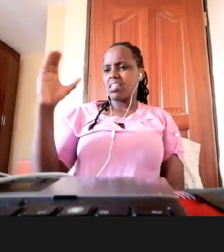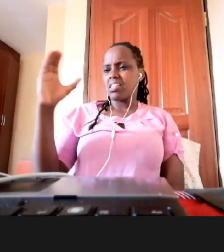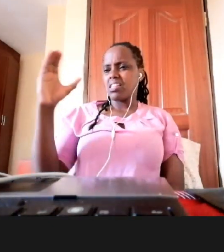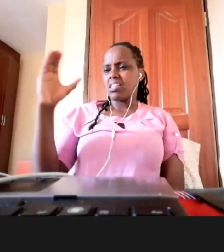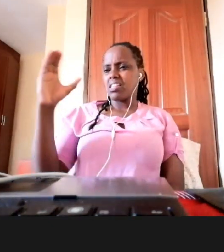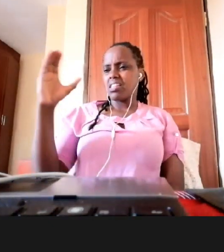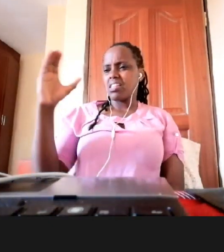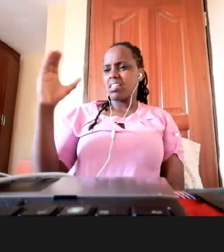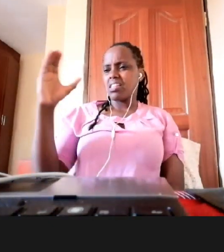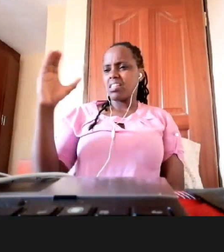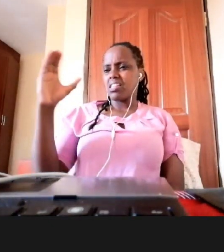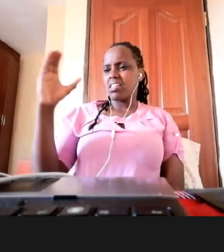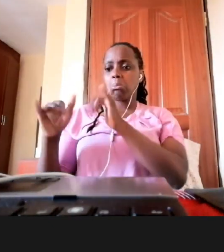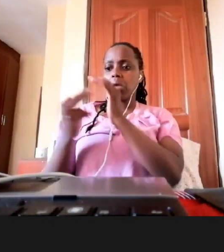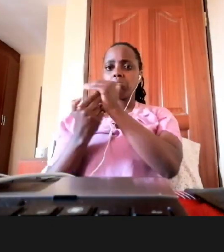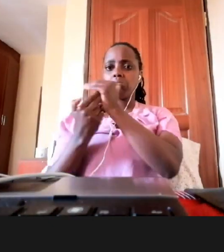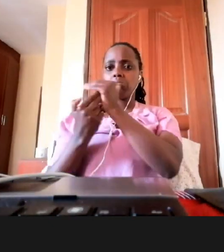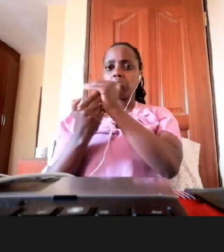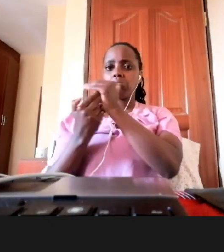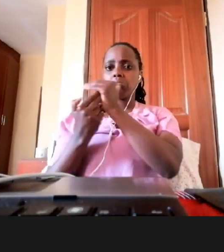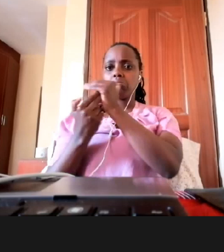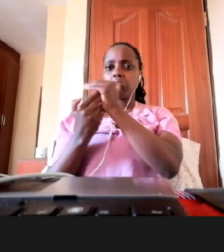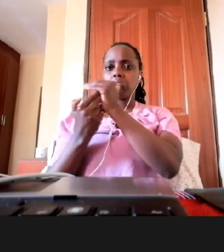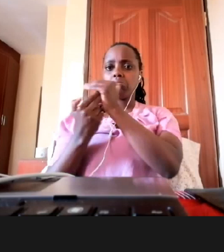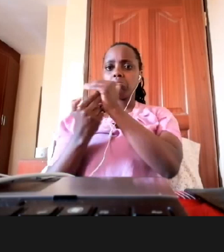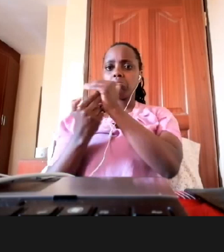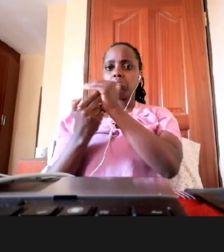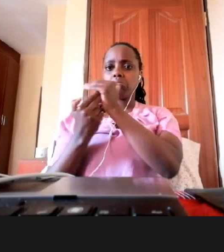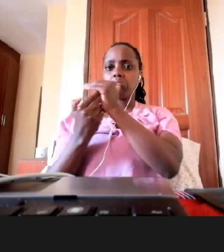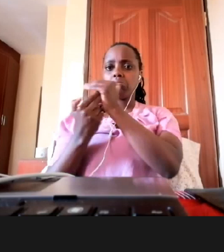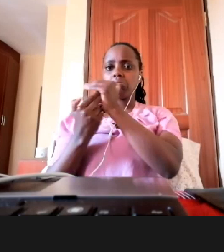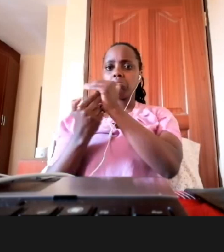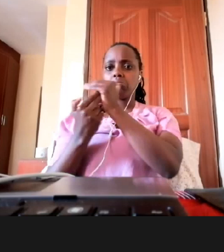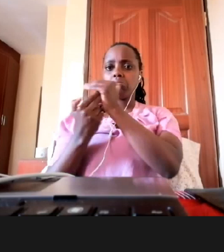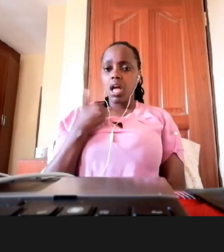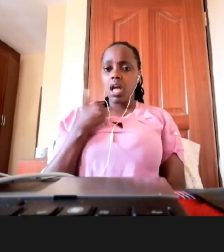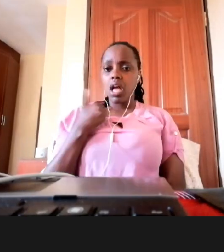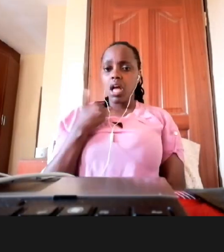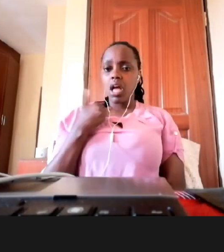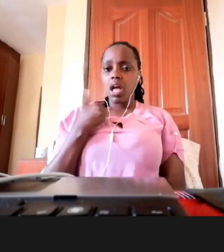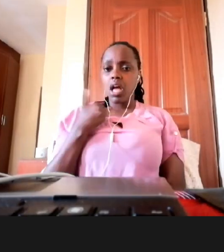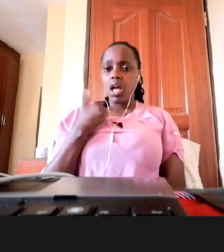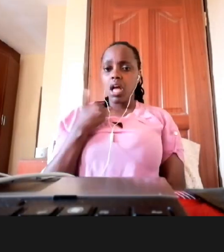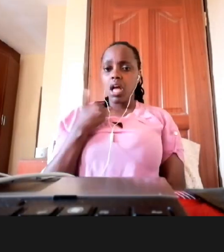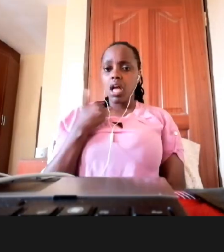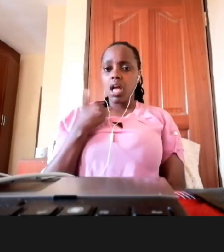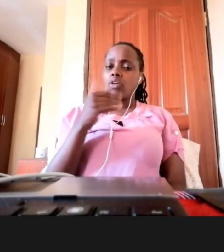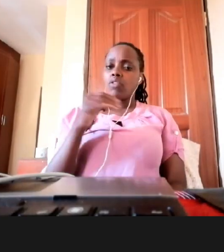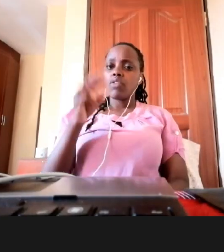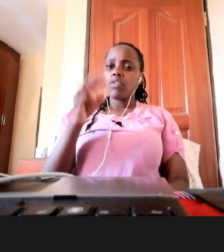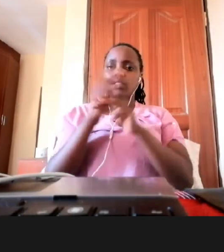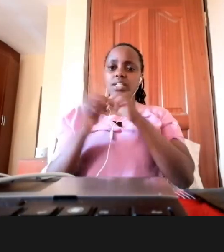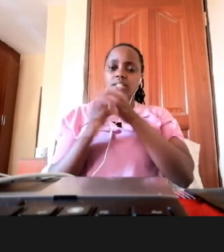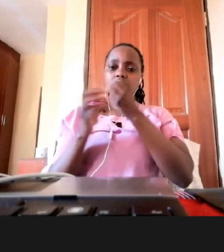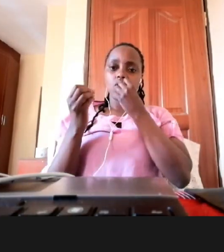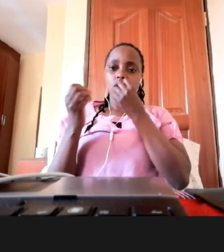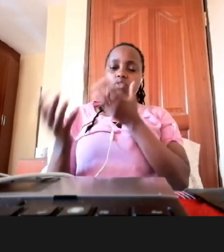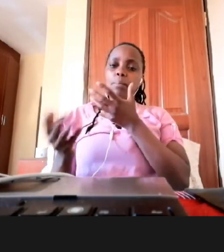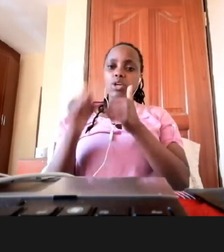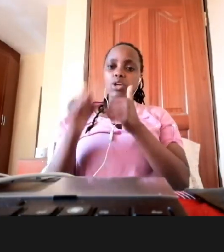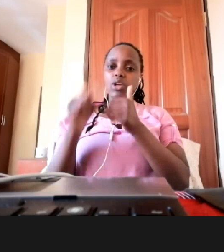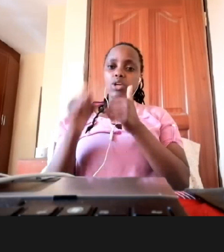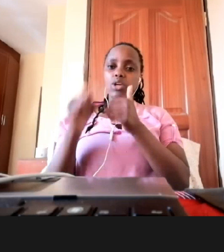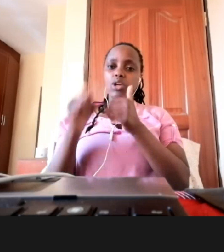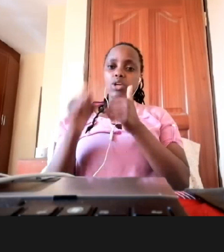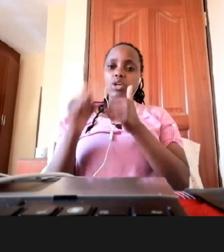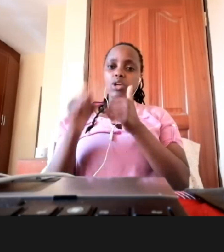an implementing partner of its policies. There is also a lack of statistical data that is clearly